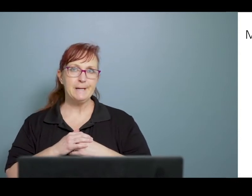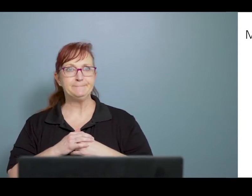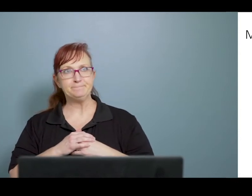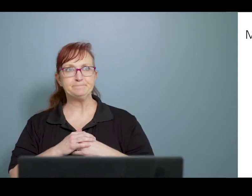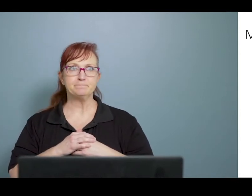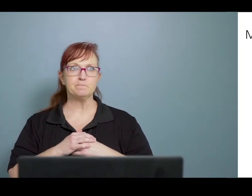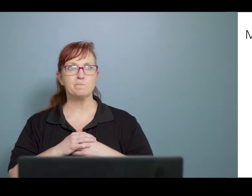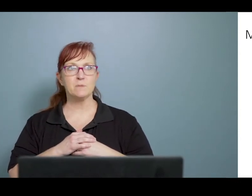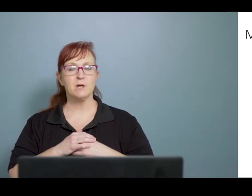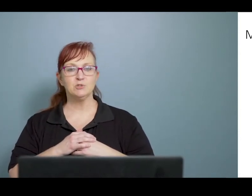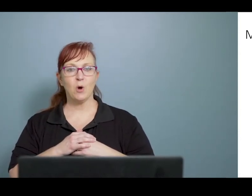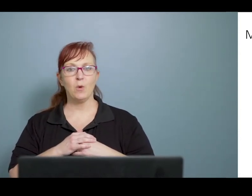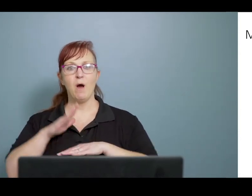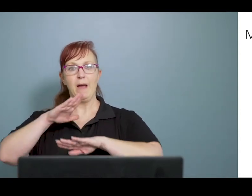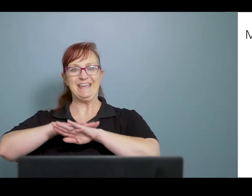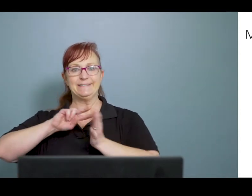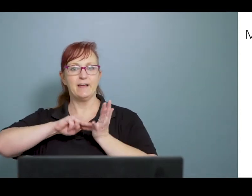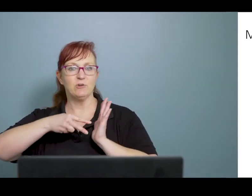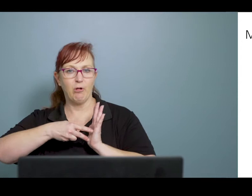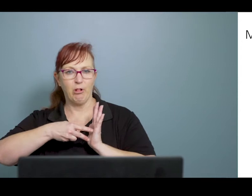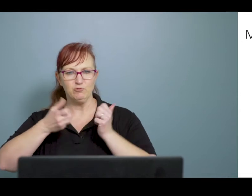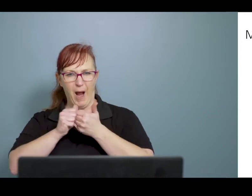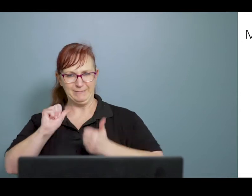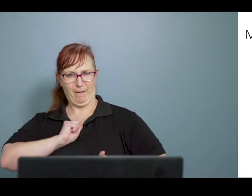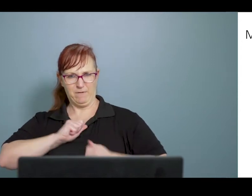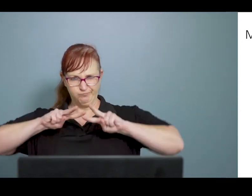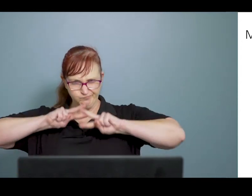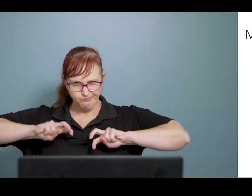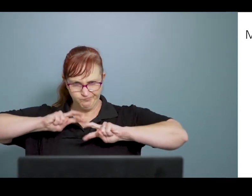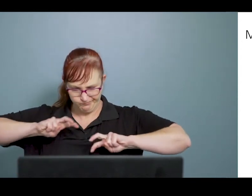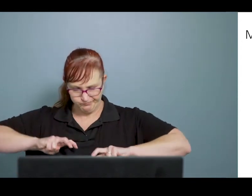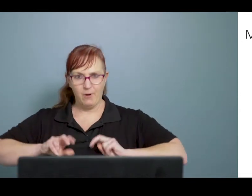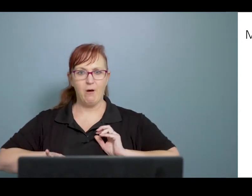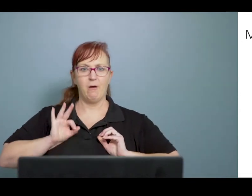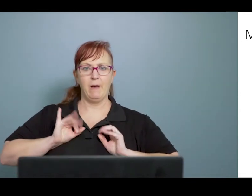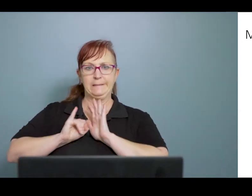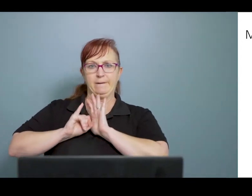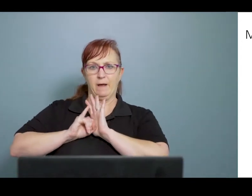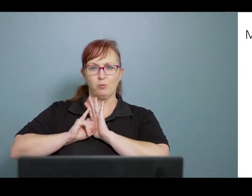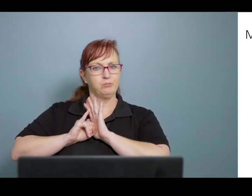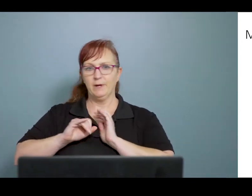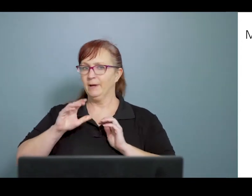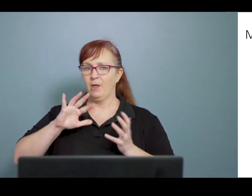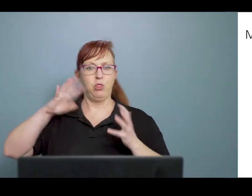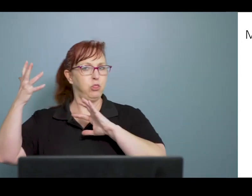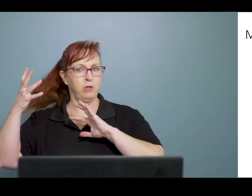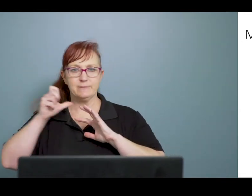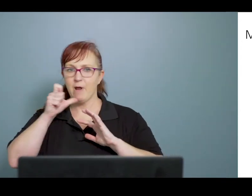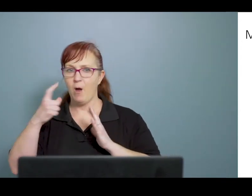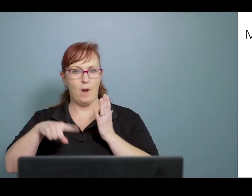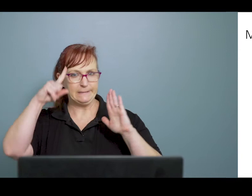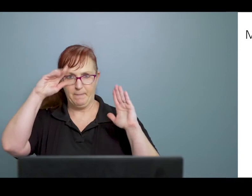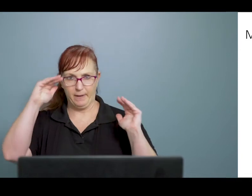And so being really intentional about identifying, like, okay, this isn't what we were expecting,